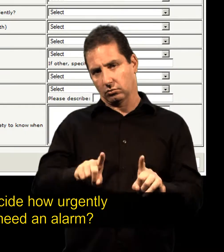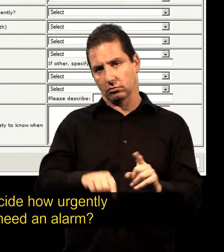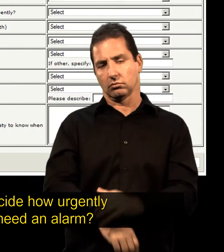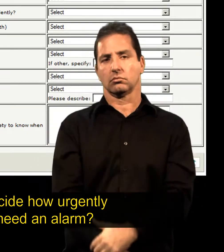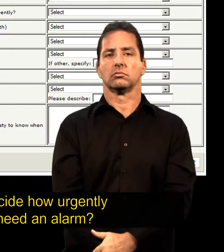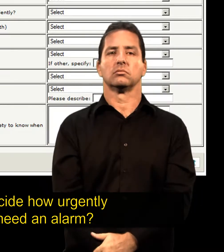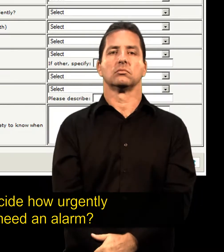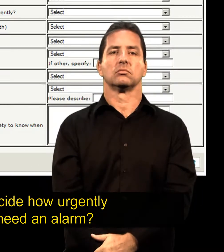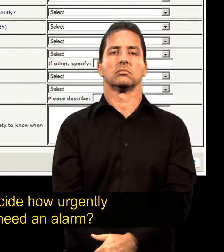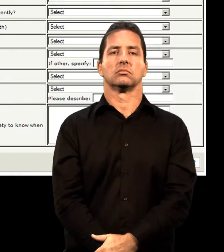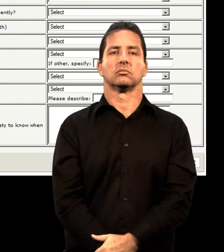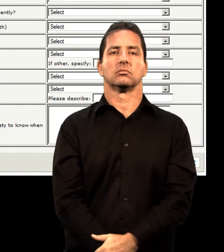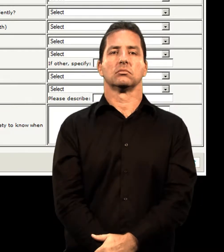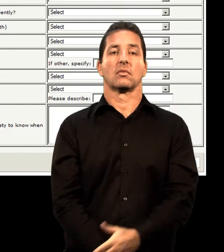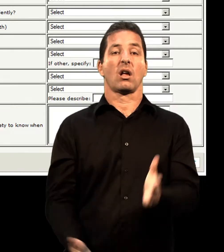alarm?